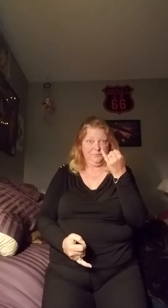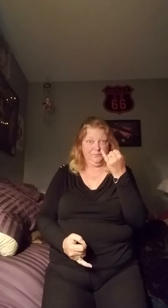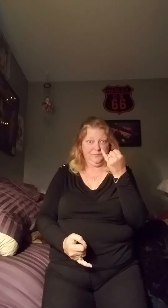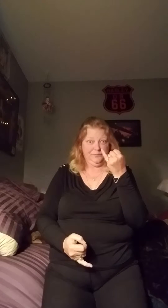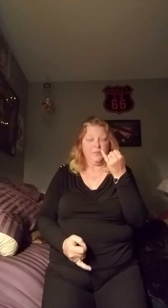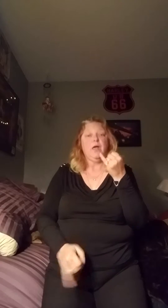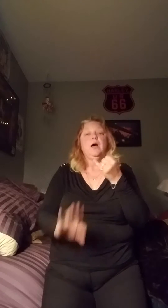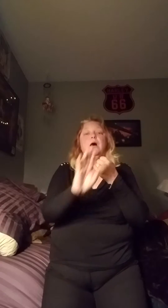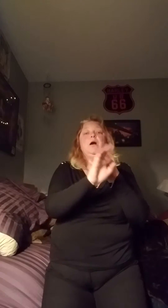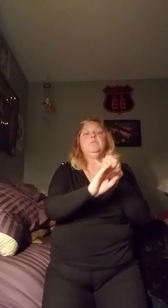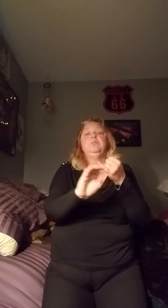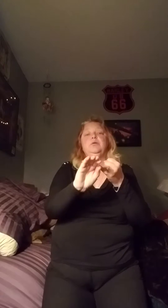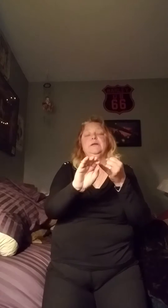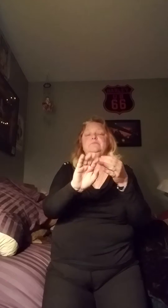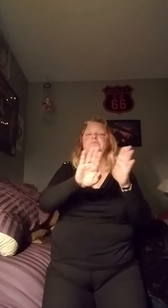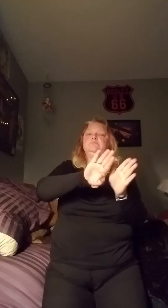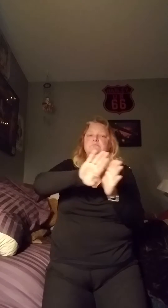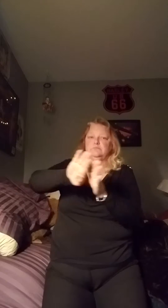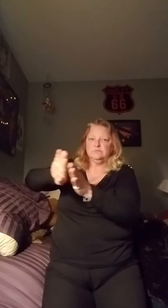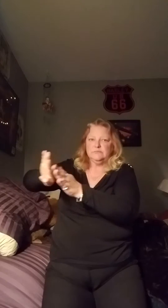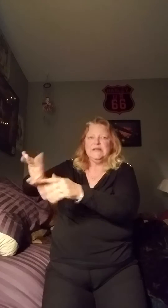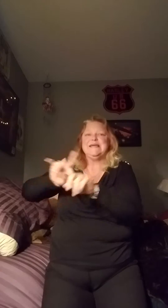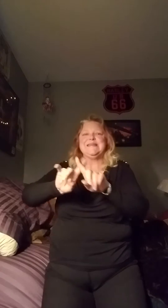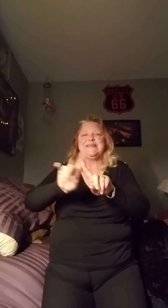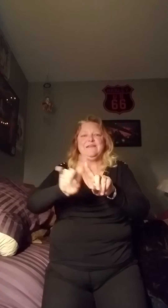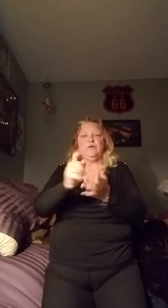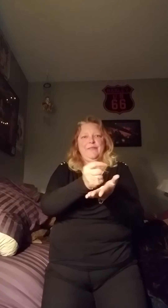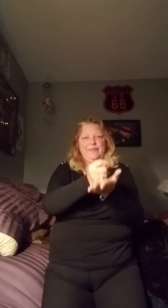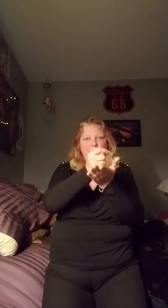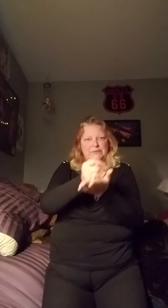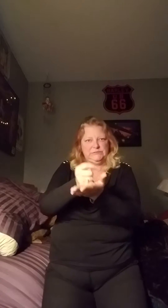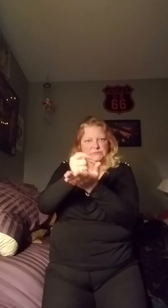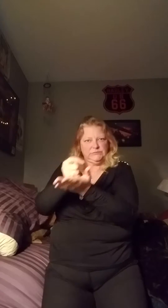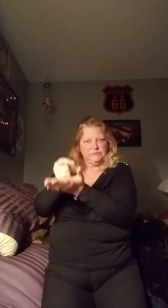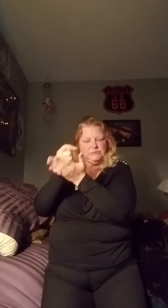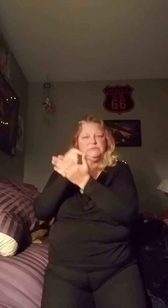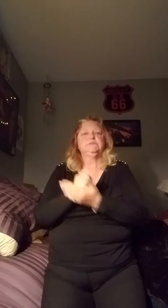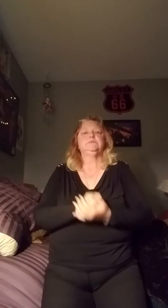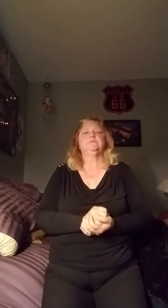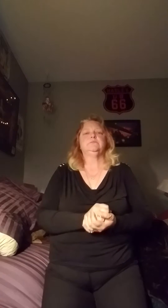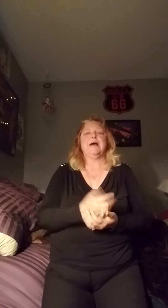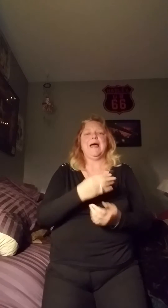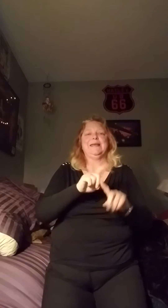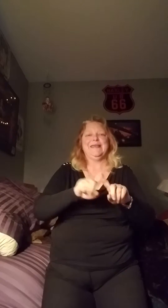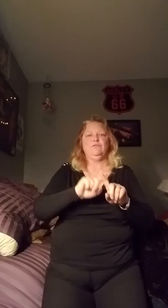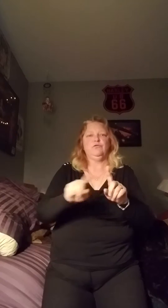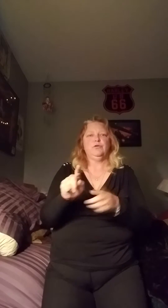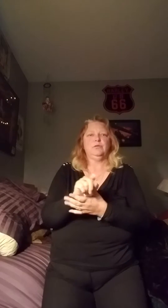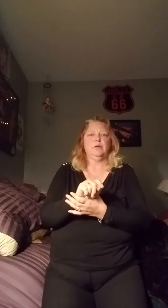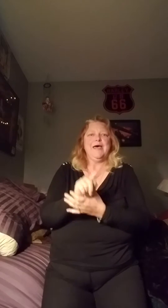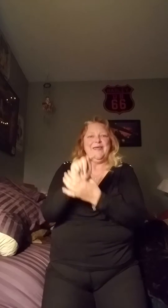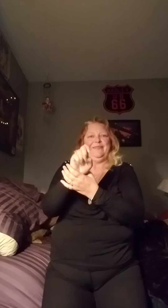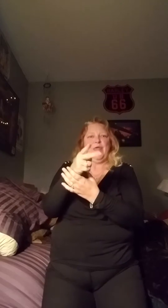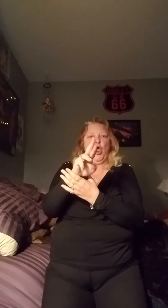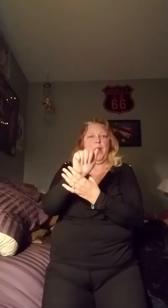putting aside then the difference in therapies and the difference in therapists, does it make sense to say that therapy in